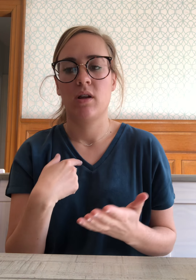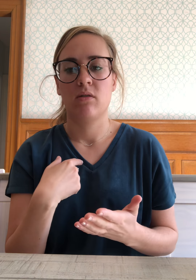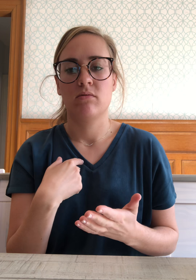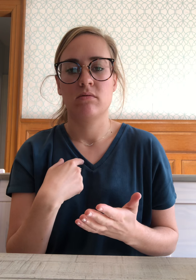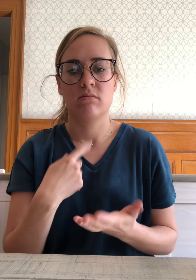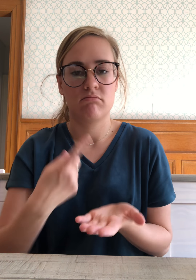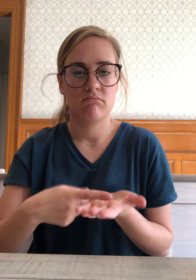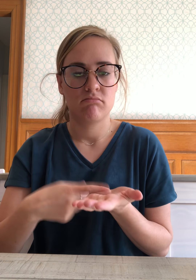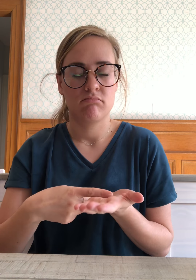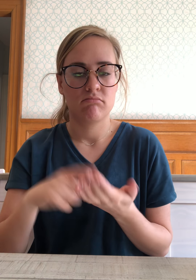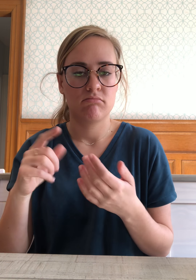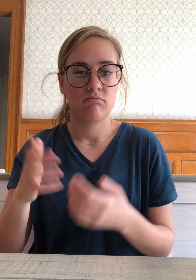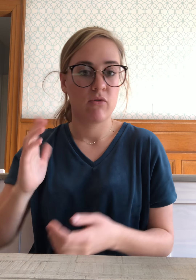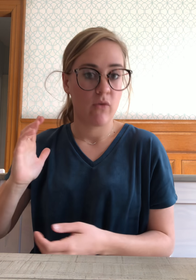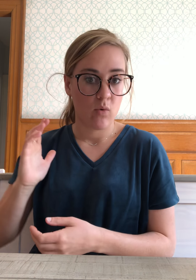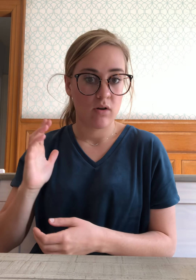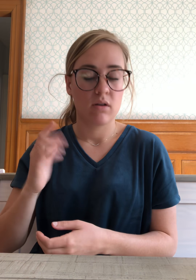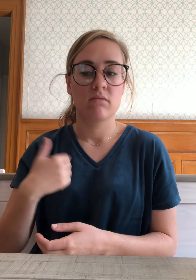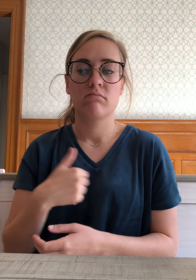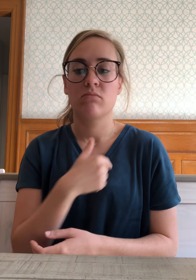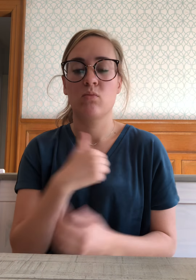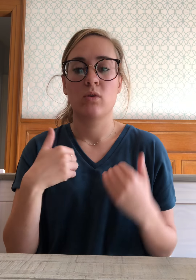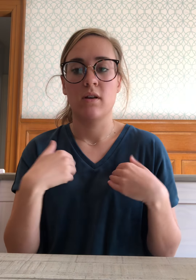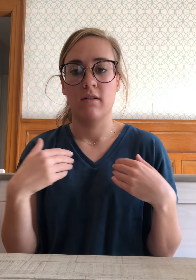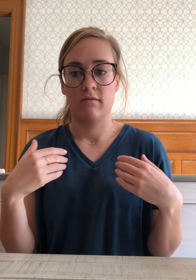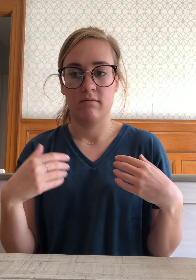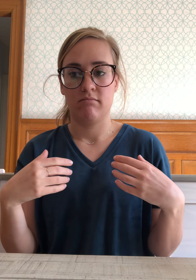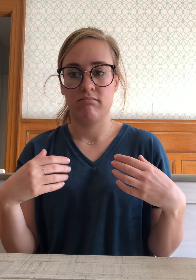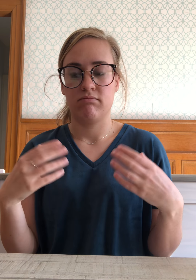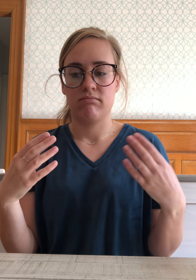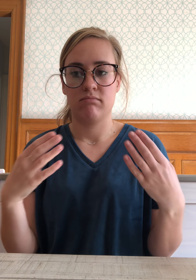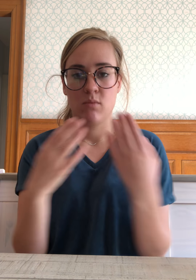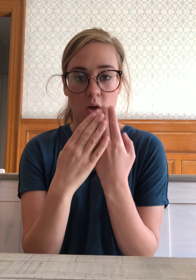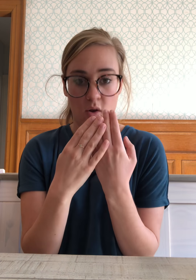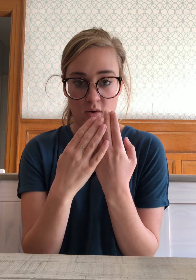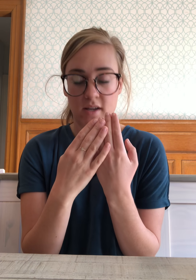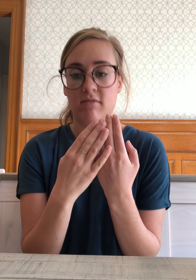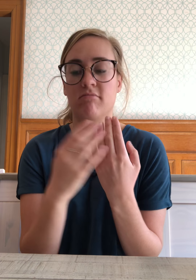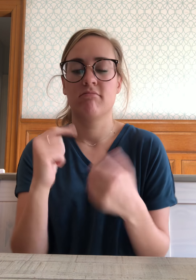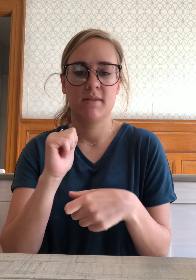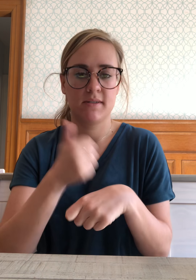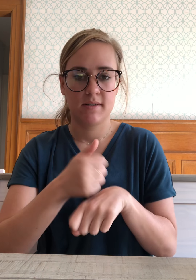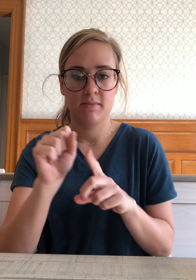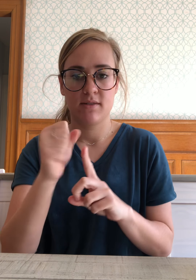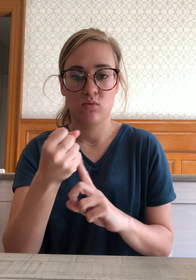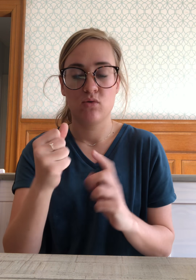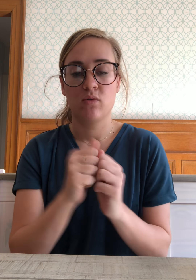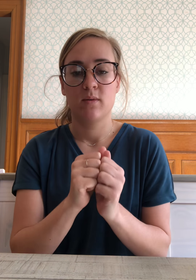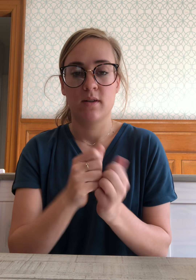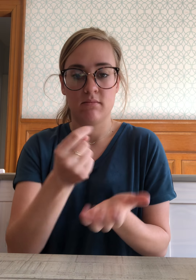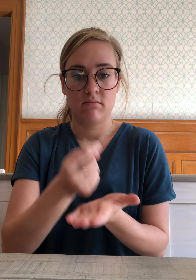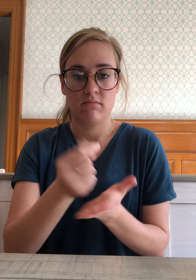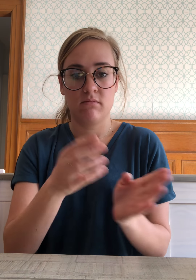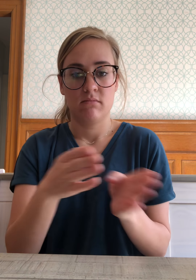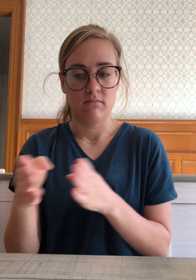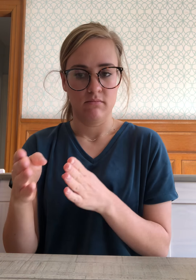to earlier. We have crowding. I set up a scenario with the treatment plan that there was also